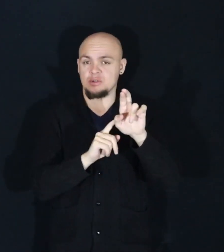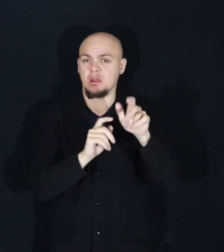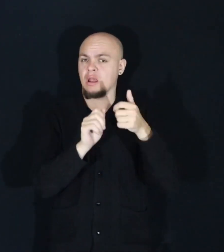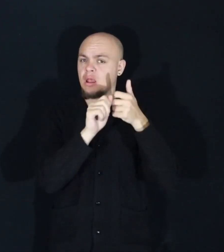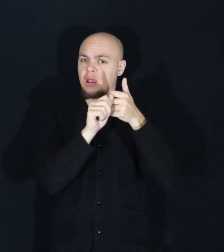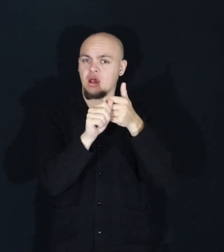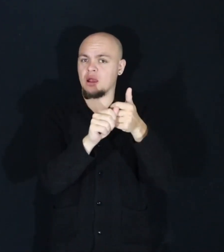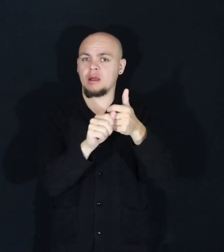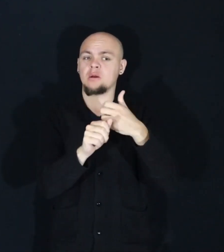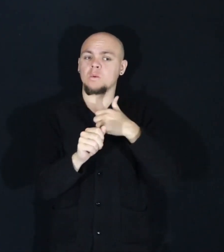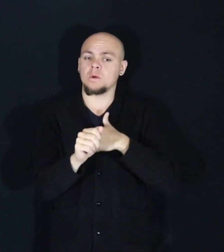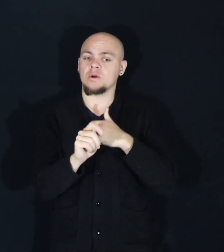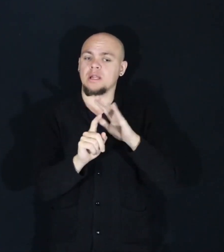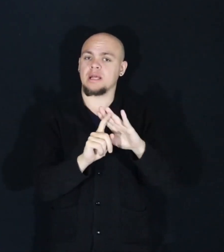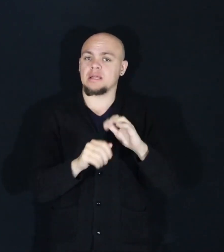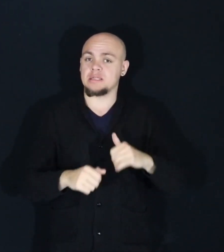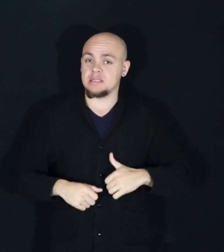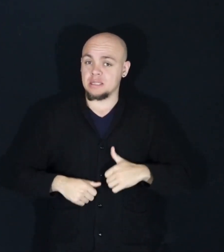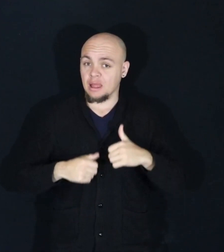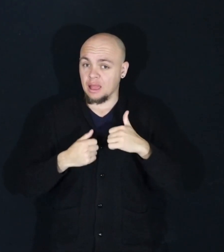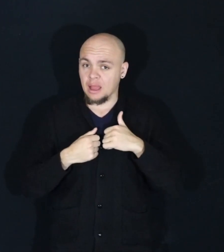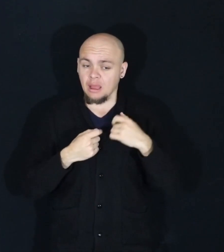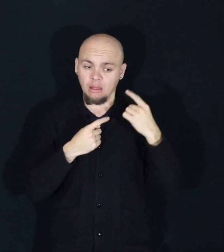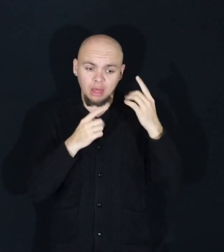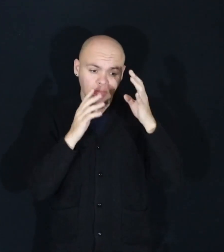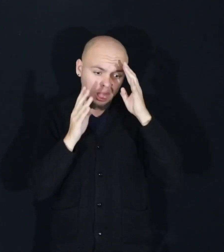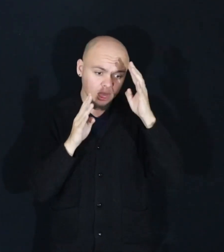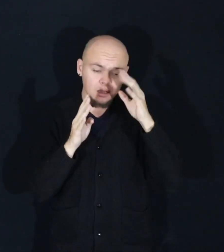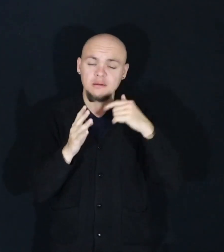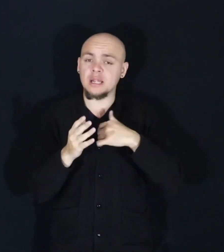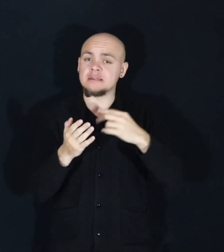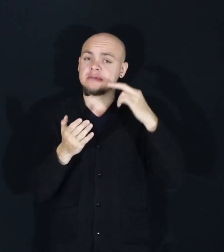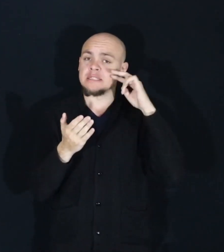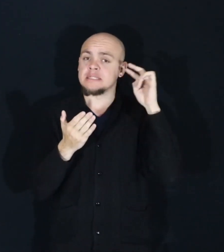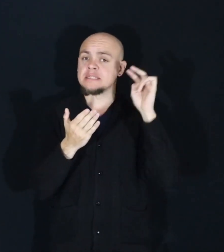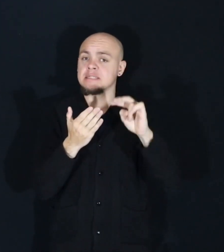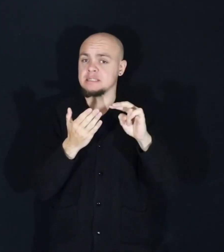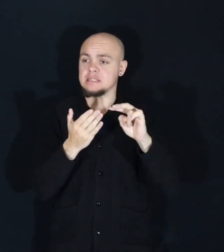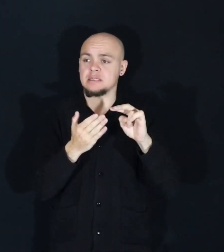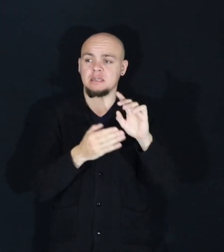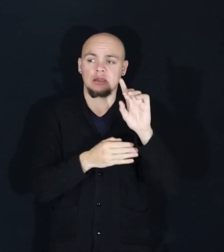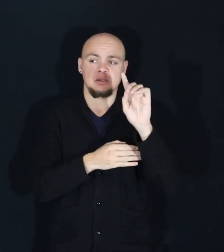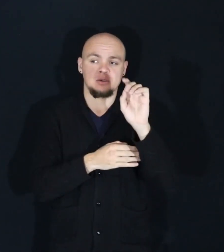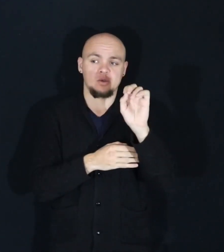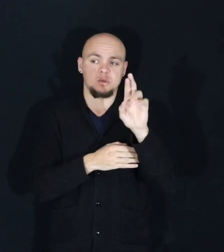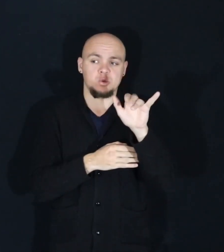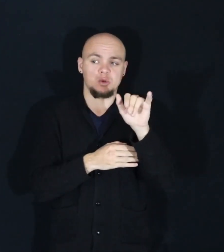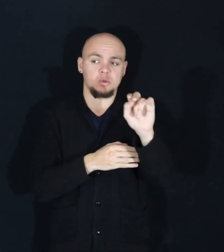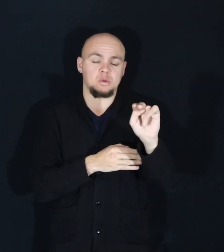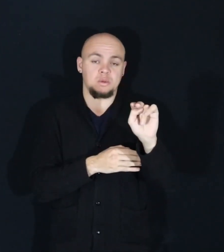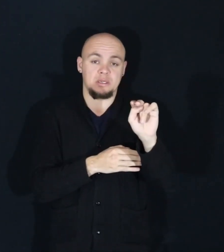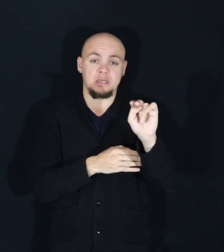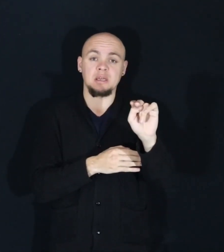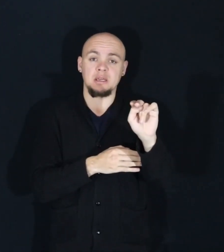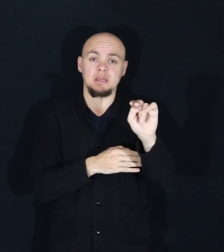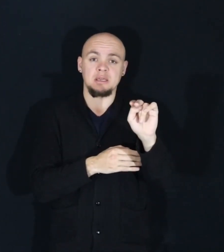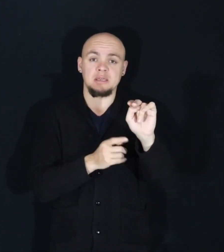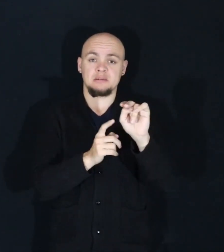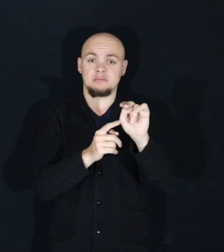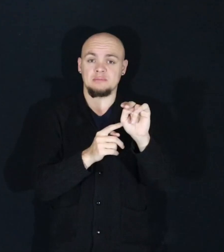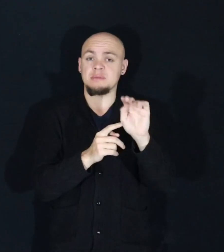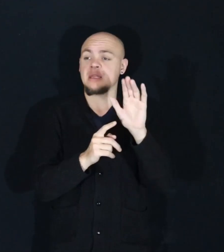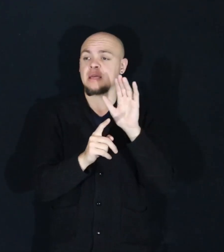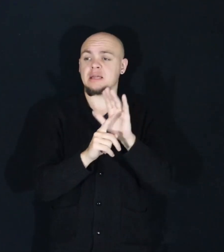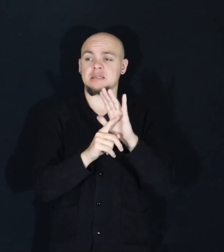continuously regrets the life of his creation. I've seen the deterioration of Dorian's portrait and his inconvenient friendship with Lord